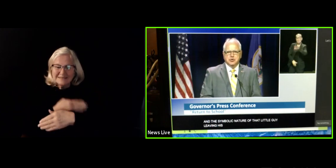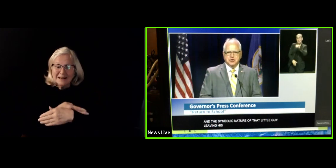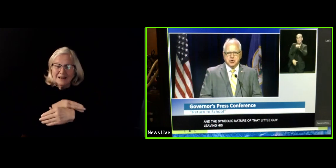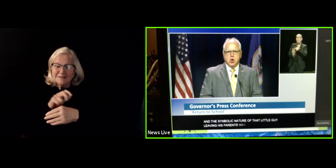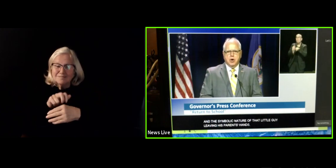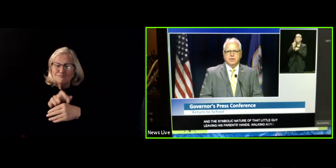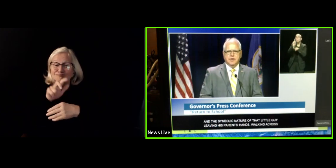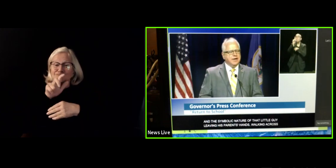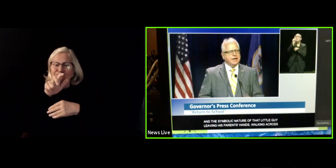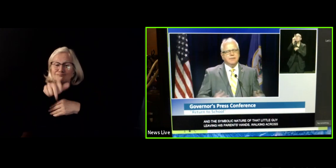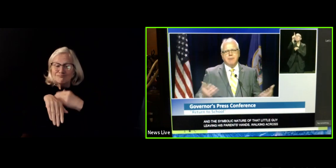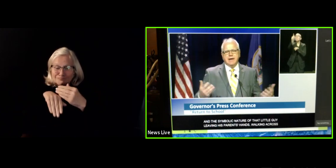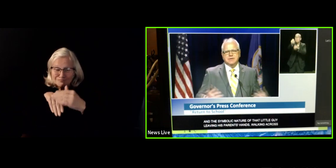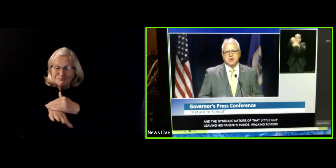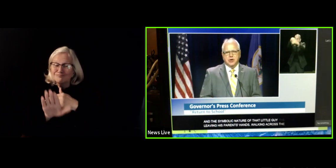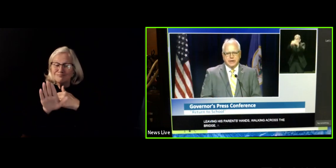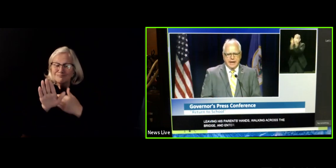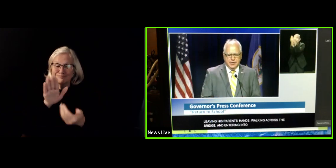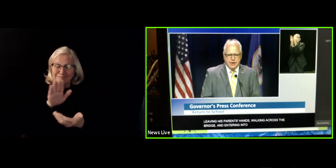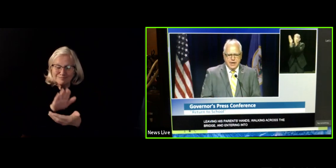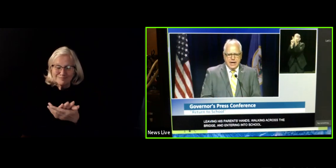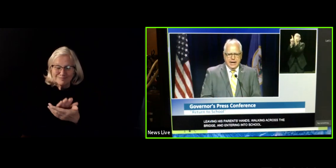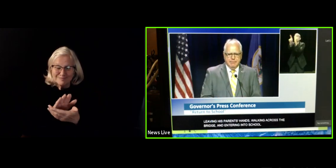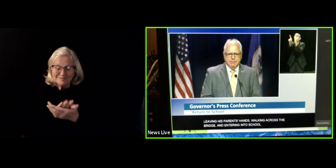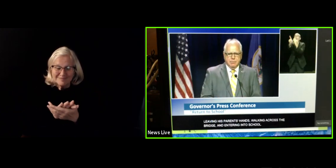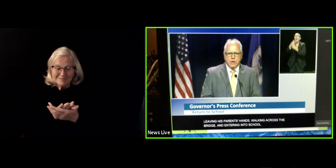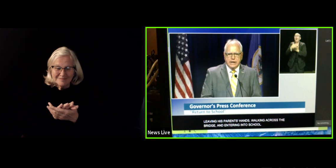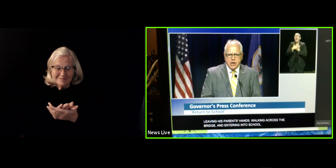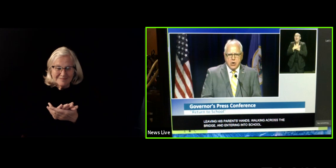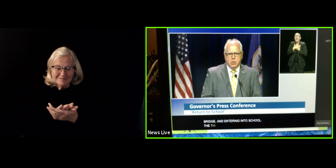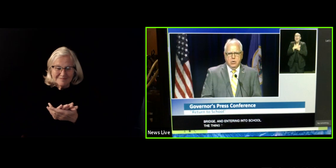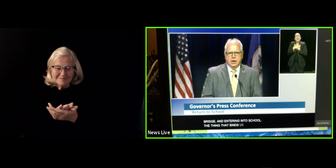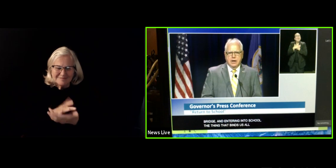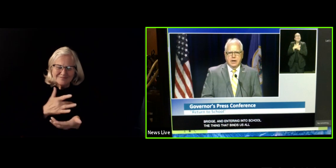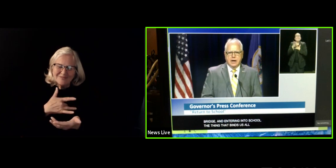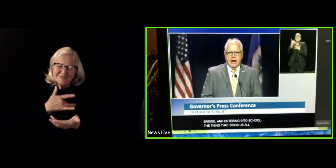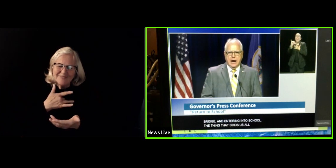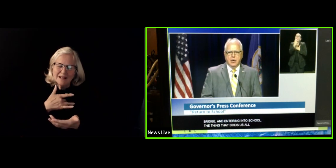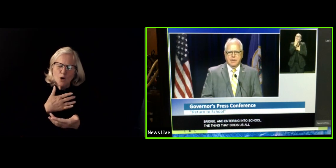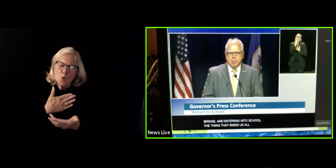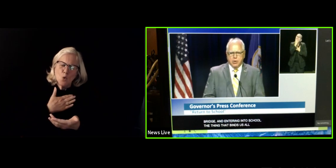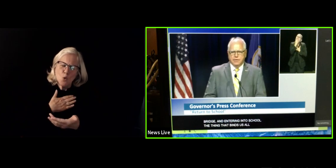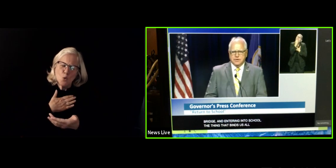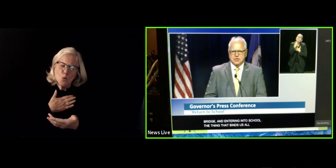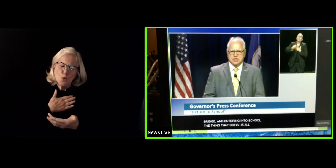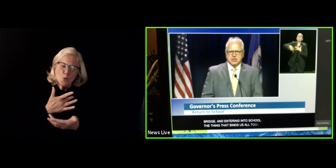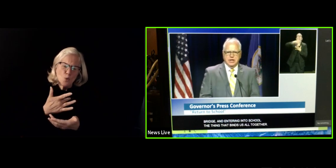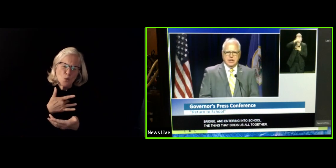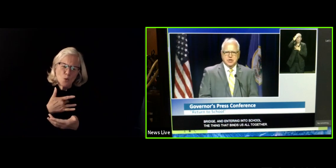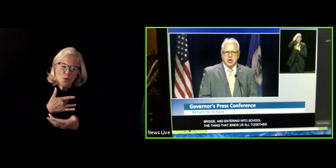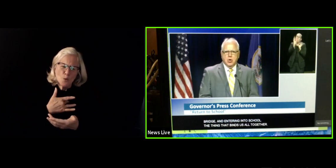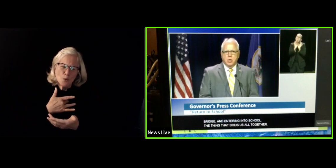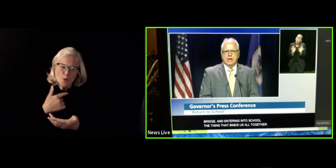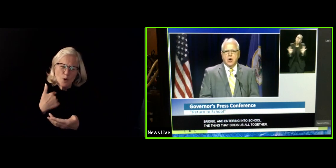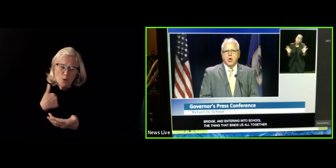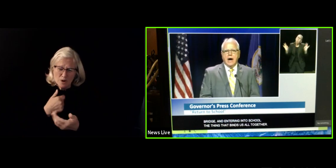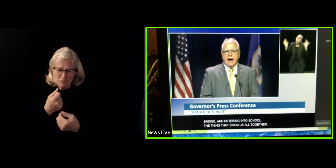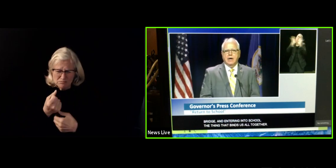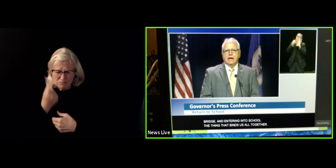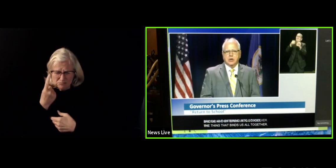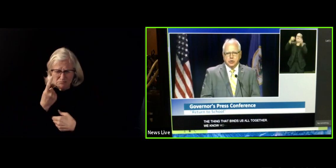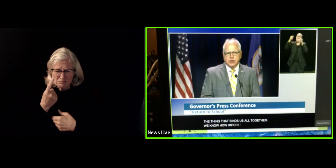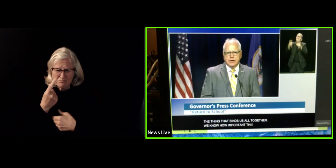into school, the thing that binds us all together. We know how important this decision is. We know